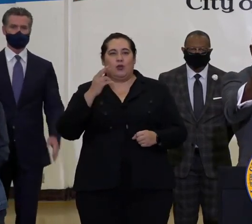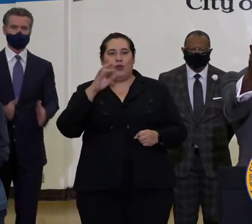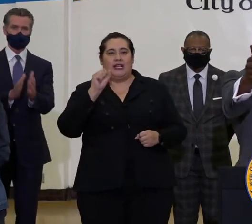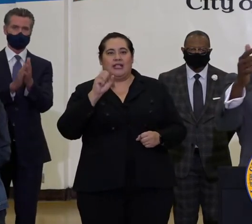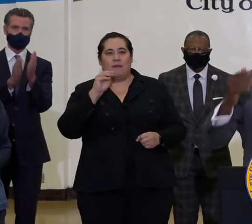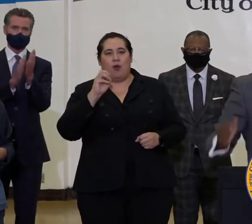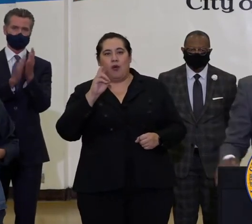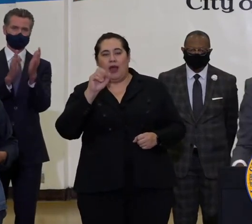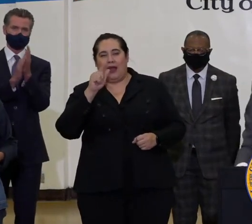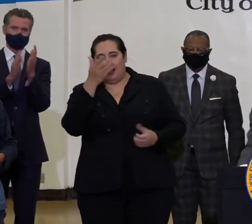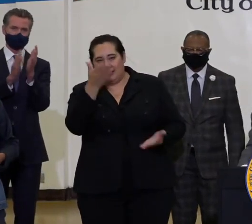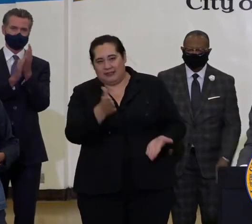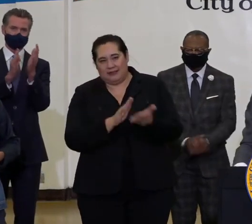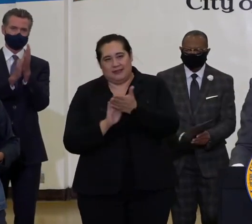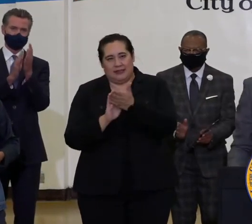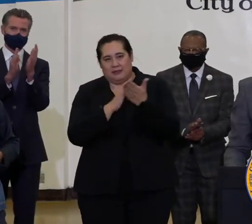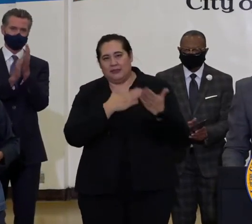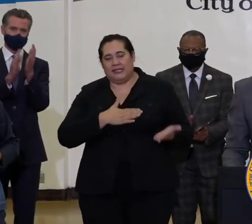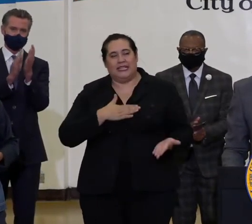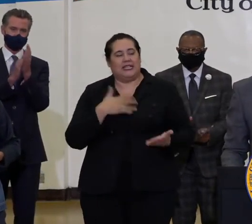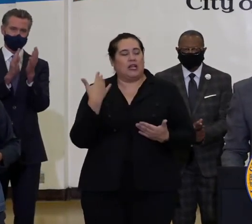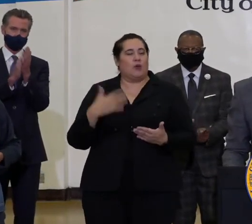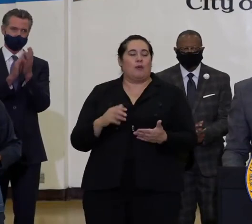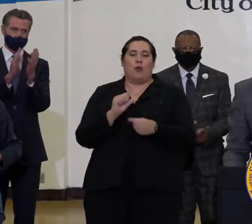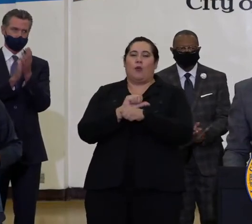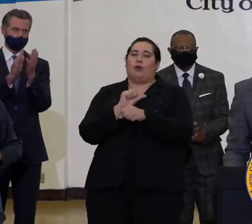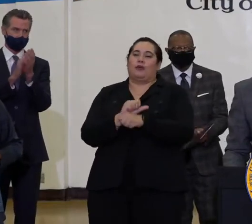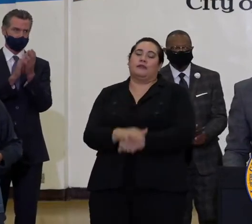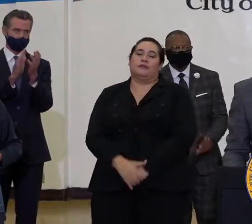this young man a round of applause for his incredible work.